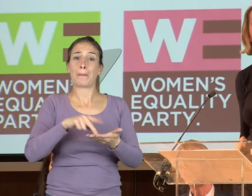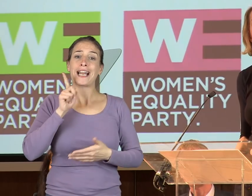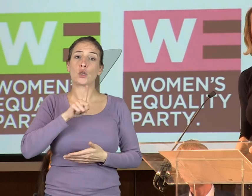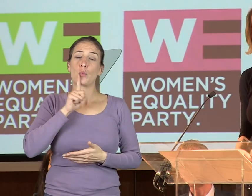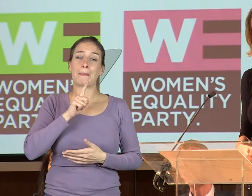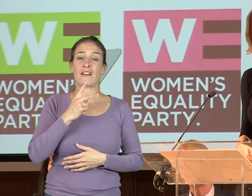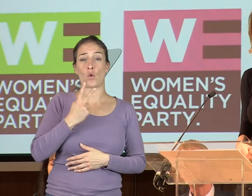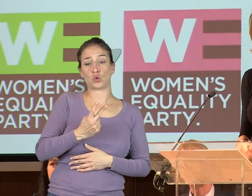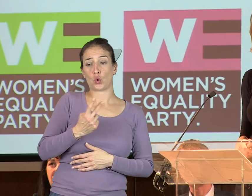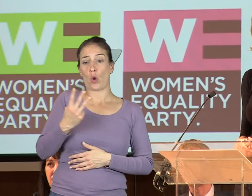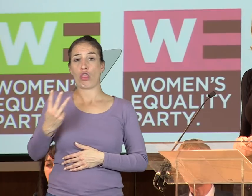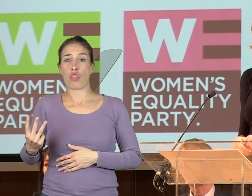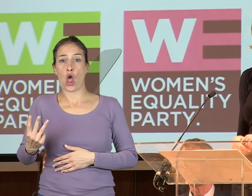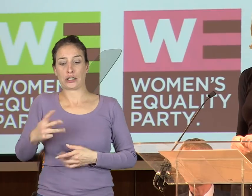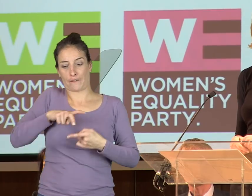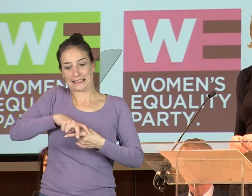decade.